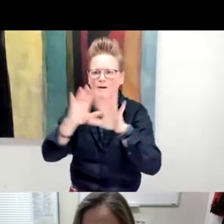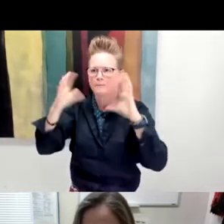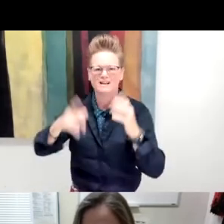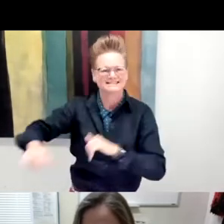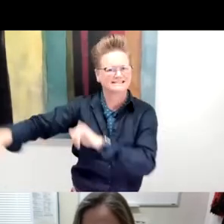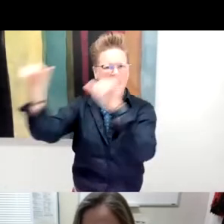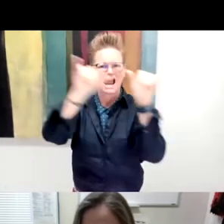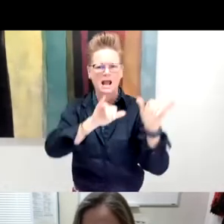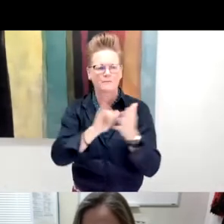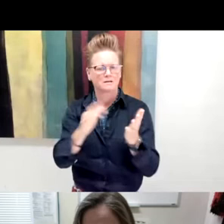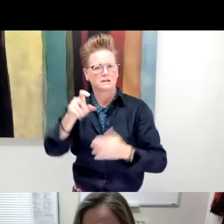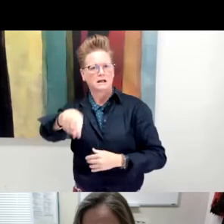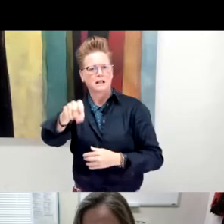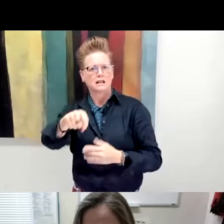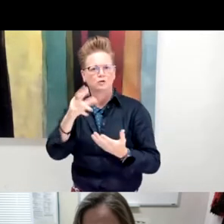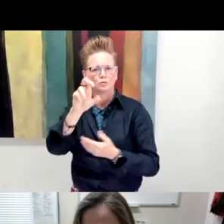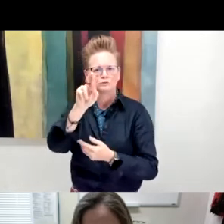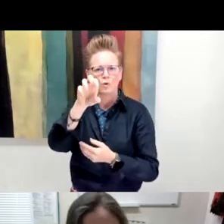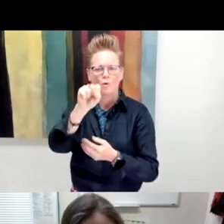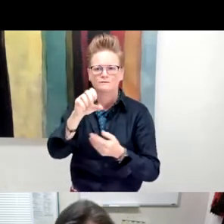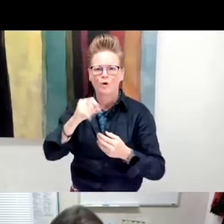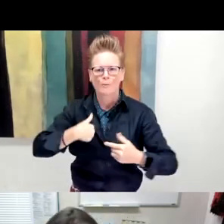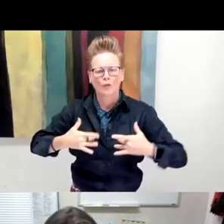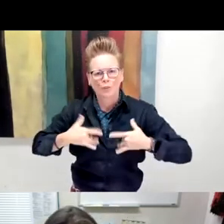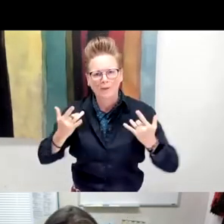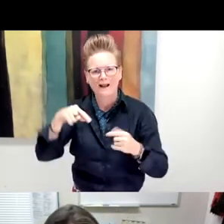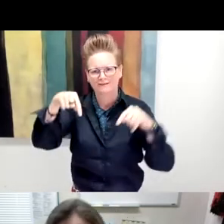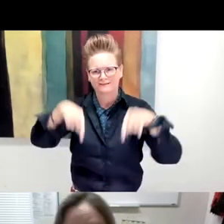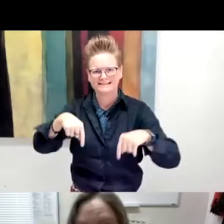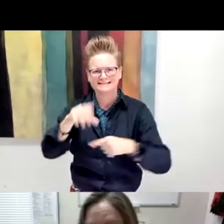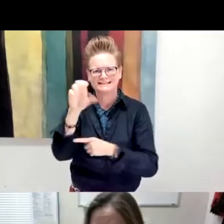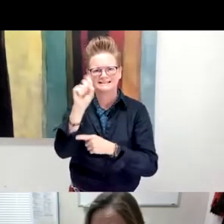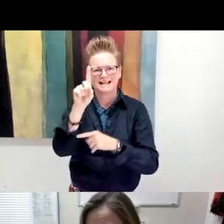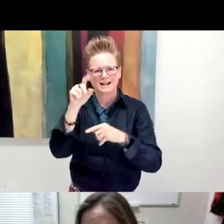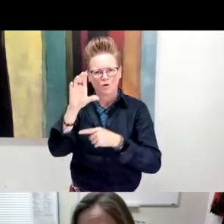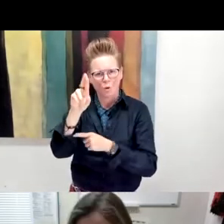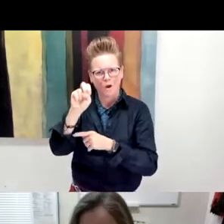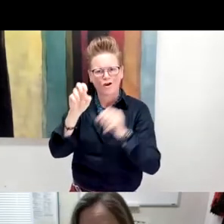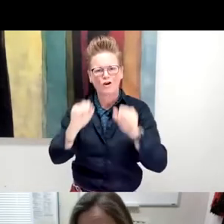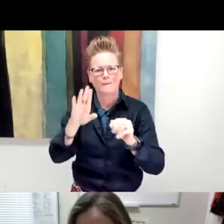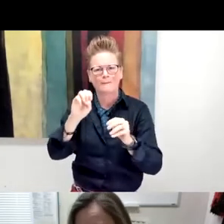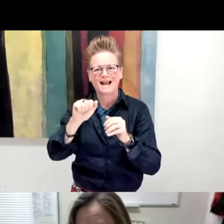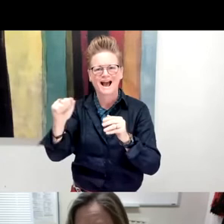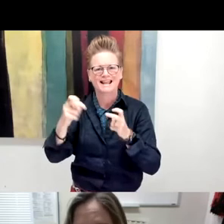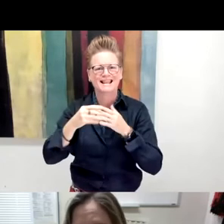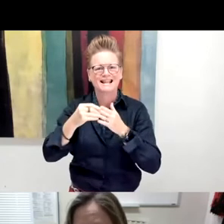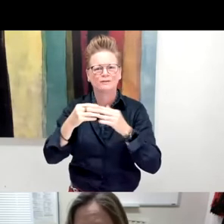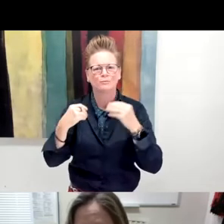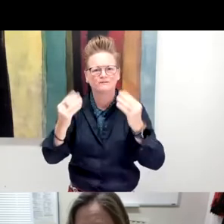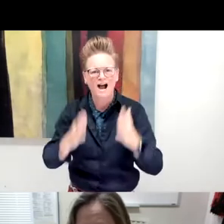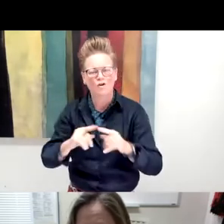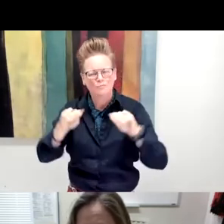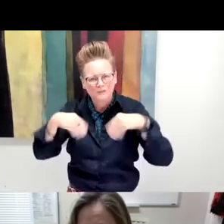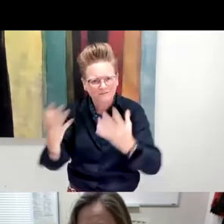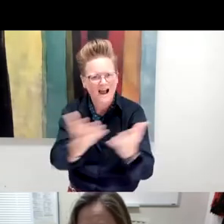programs and different settings, mainstream settings, School for the Deaf. And